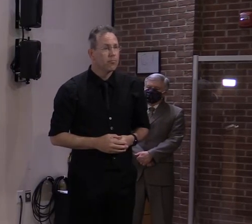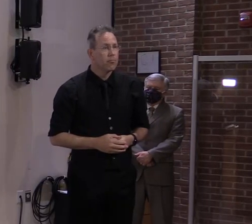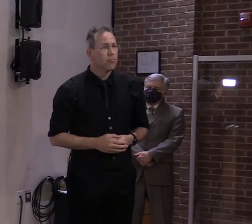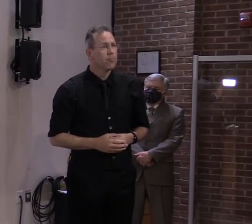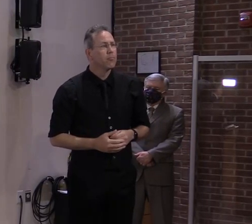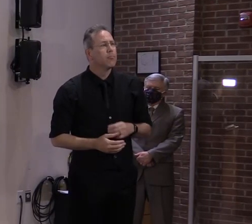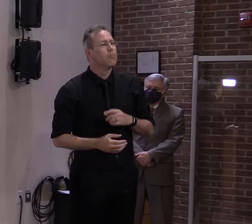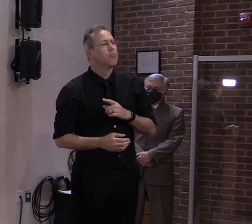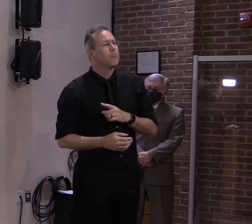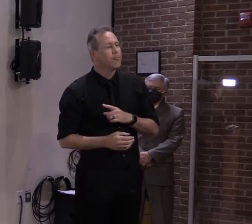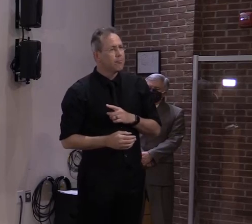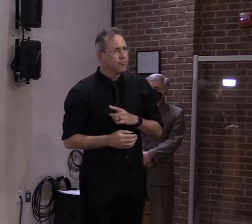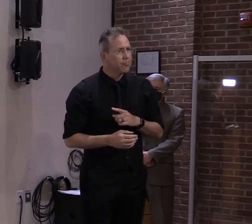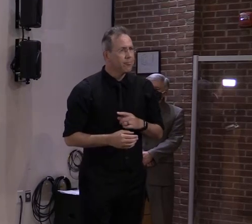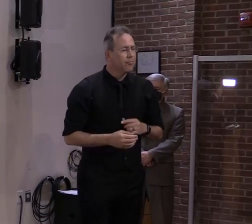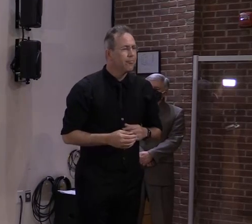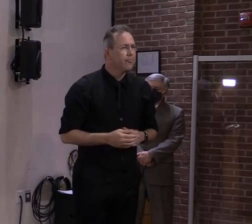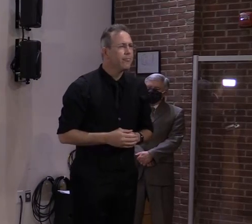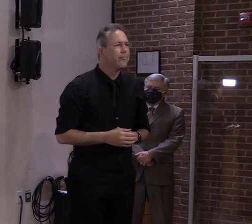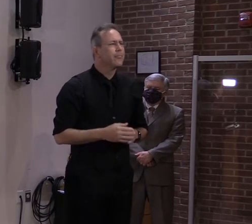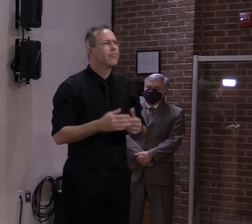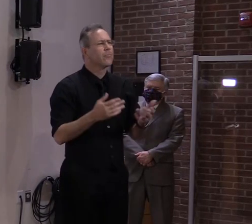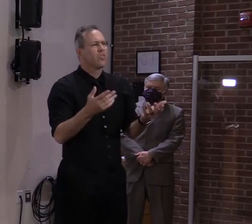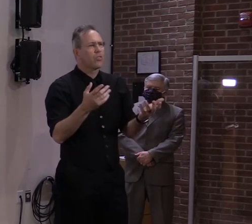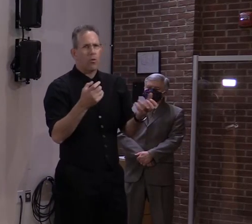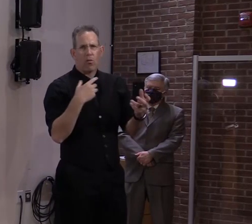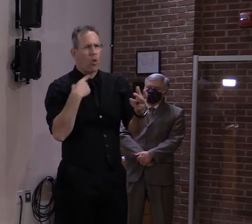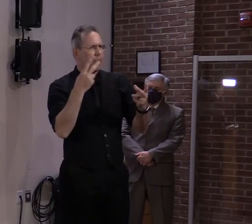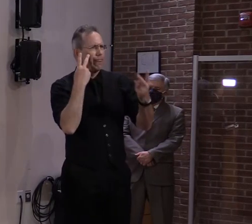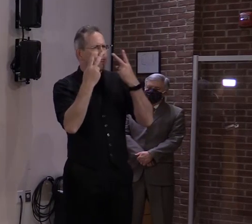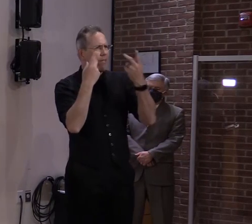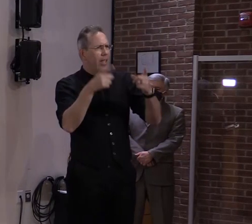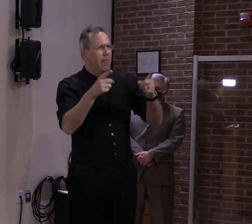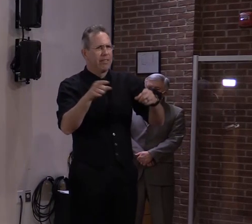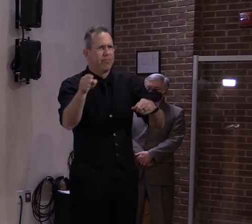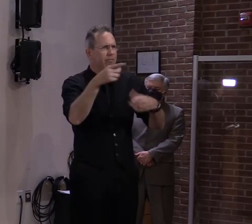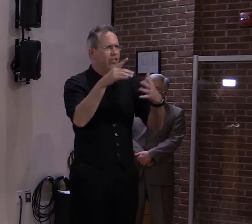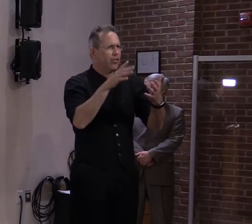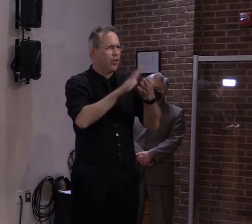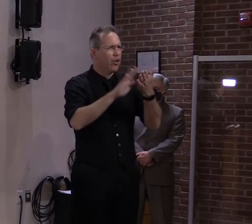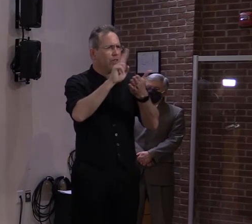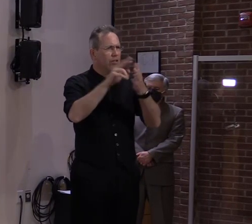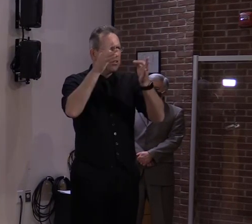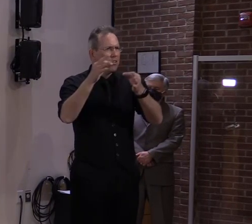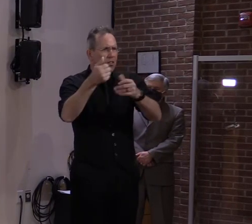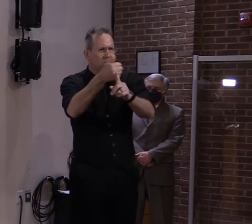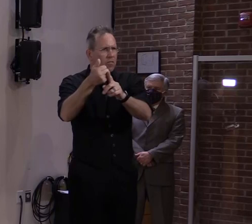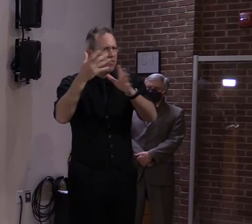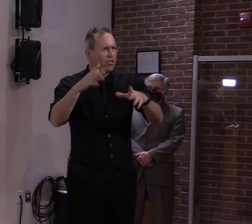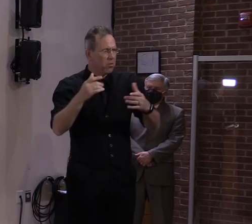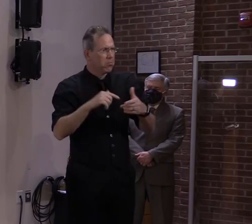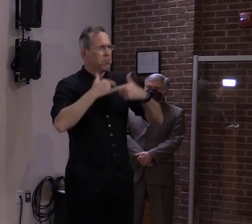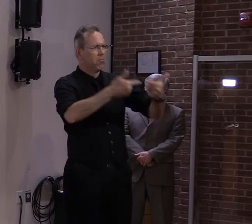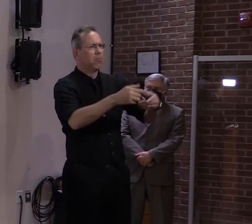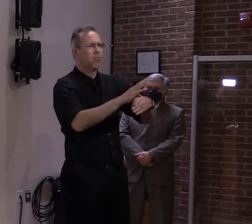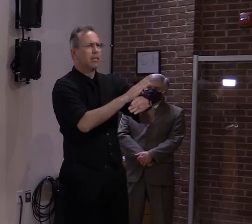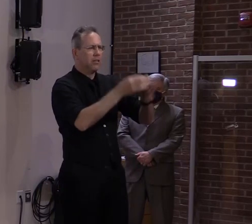institution. So I think we're seeing that already. But this is about masking.